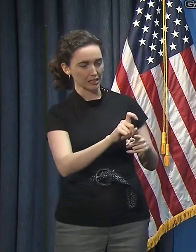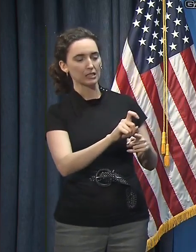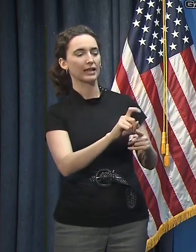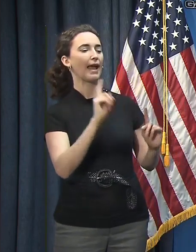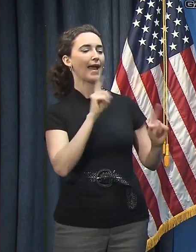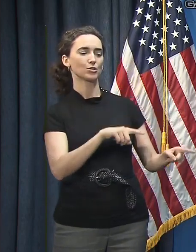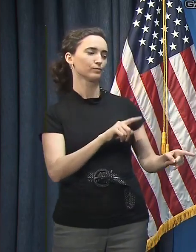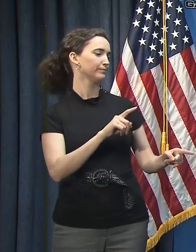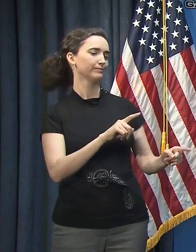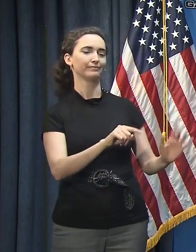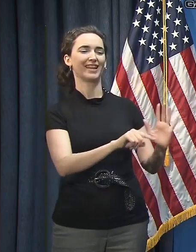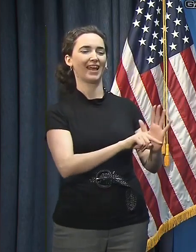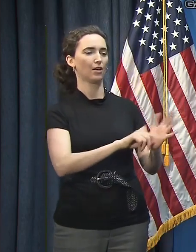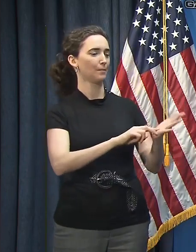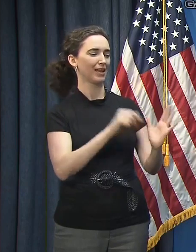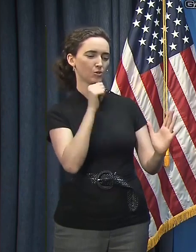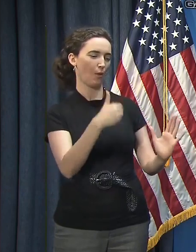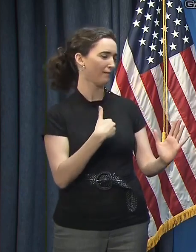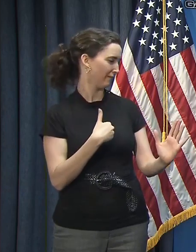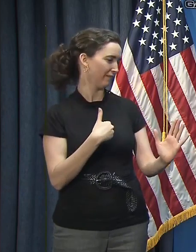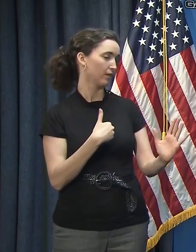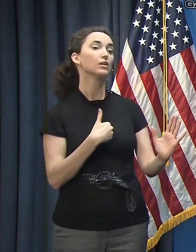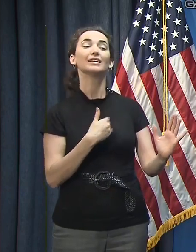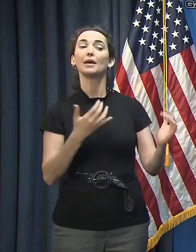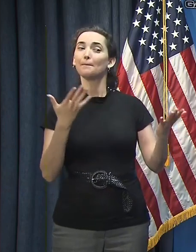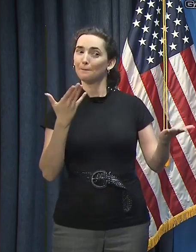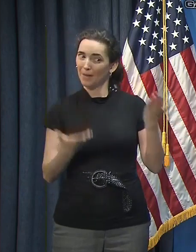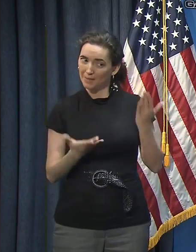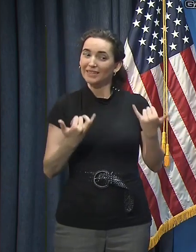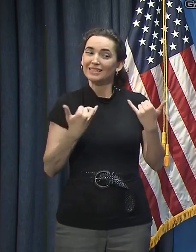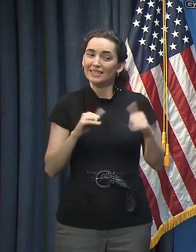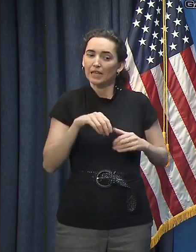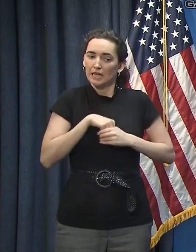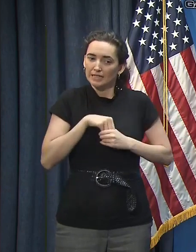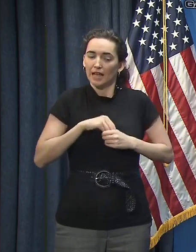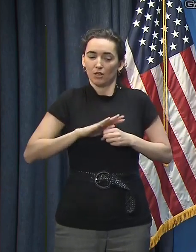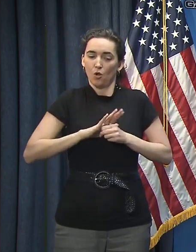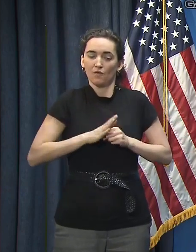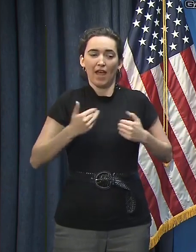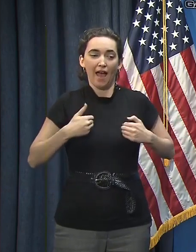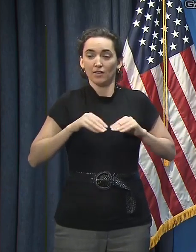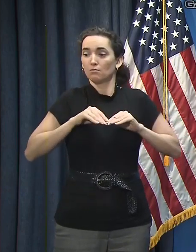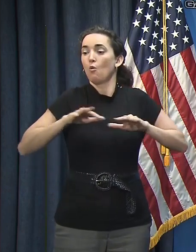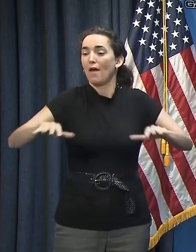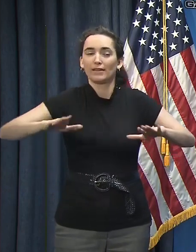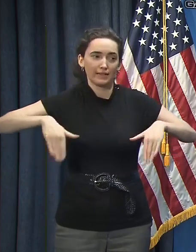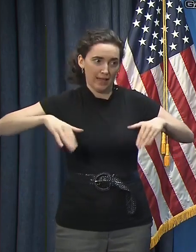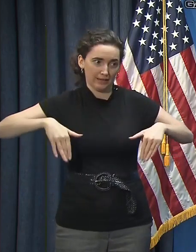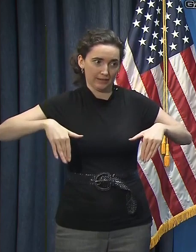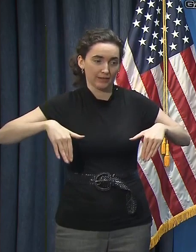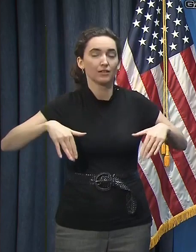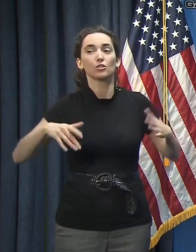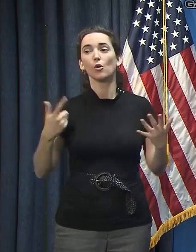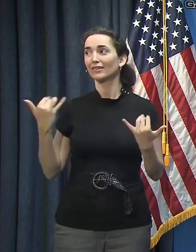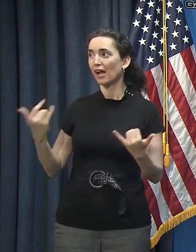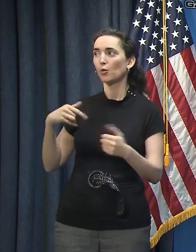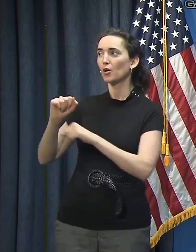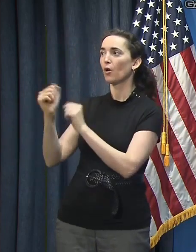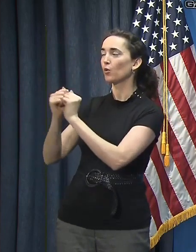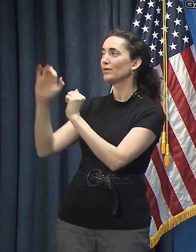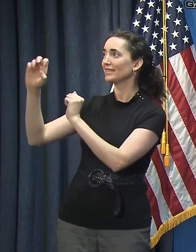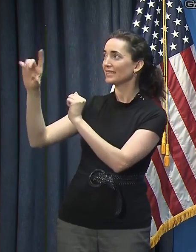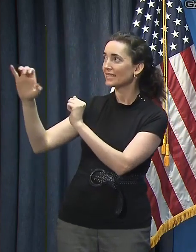applies. They could still very well be in that period of early incubation and not yet shedding virus. And so what we are working with the CDC and